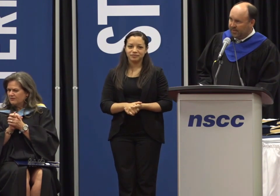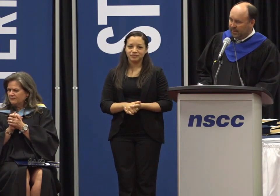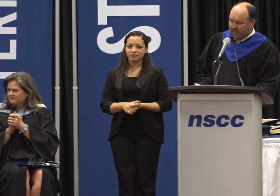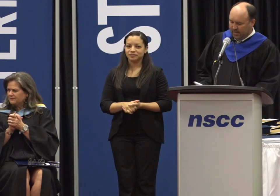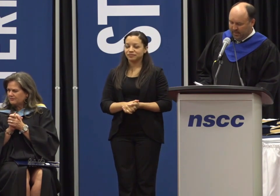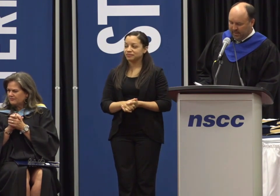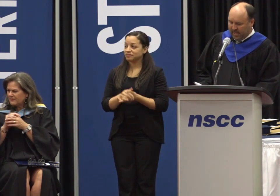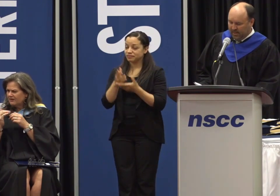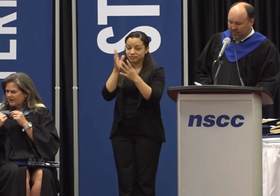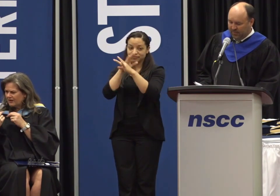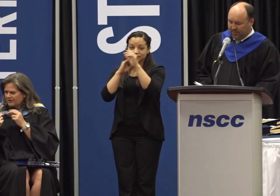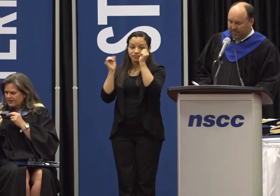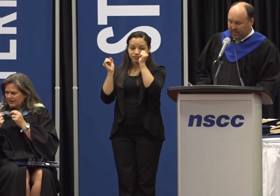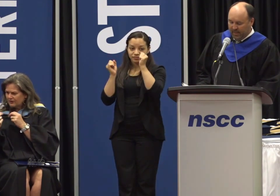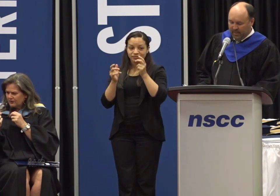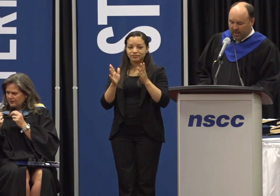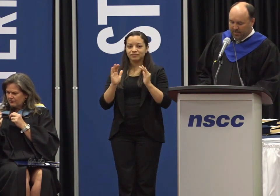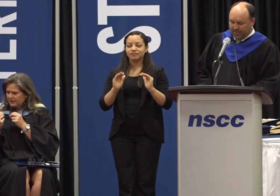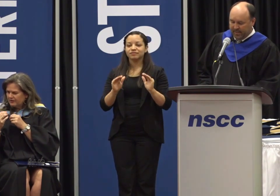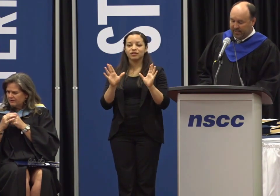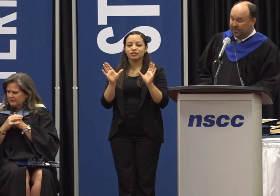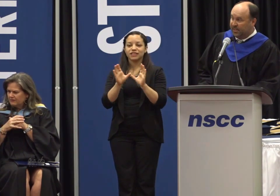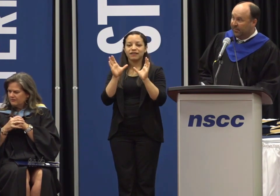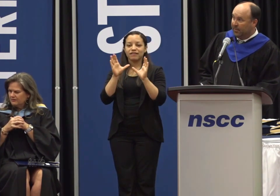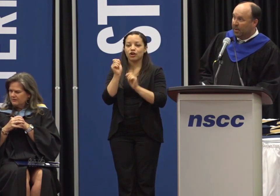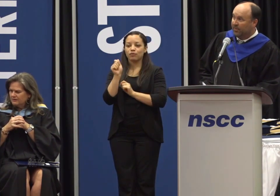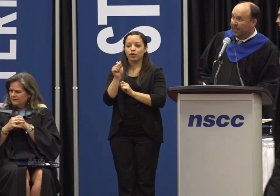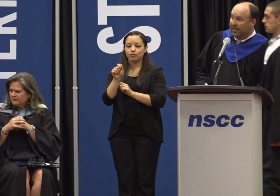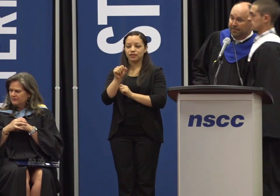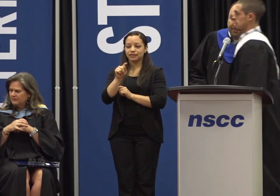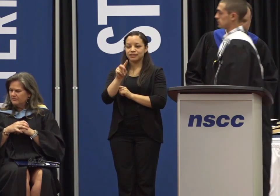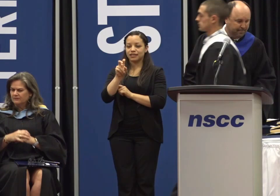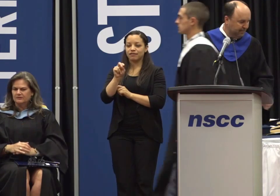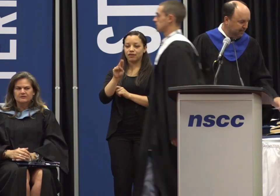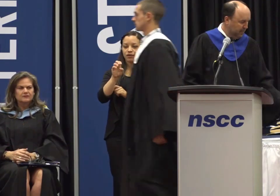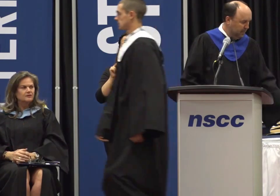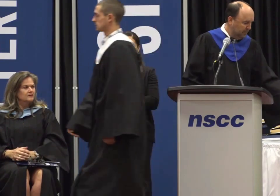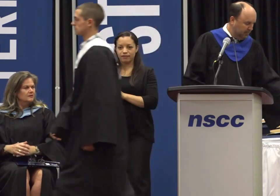Mr. President, the candidates for Certificate in Carpentry, Stephen Bonvie.